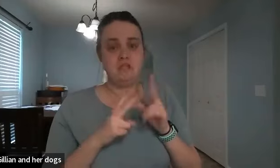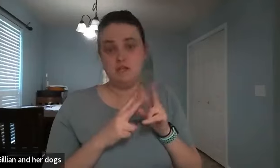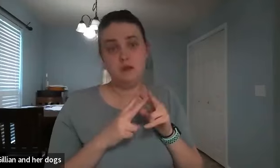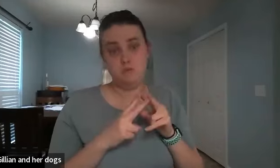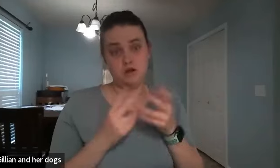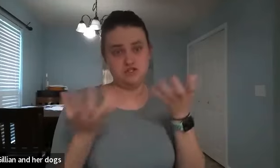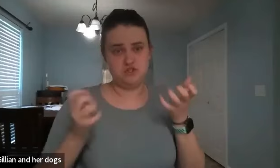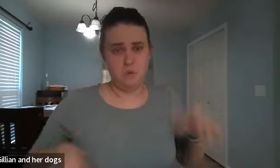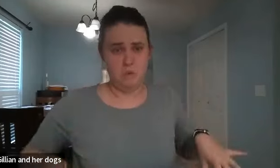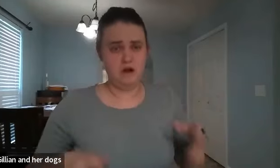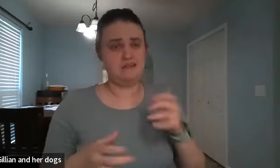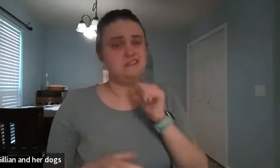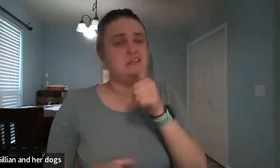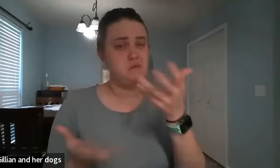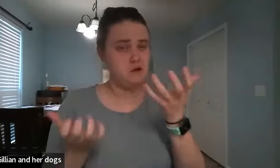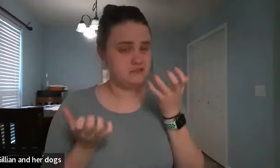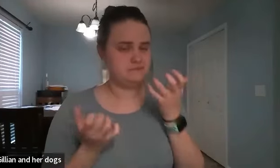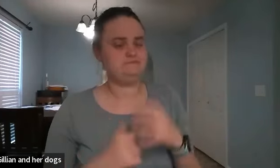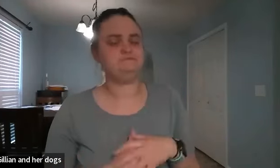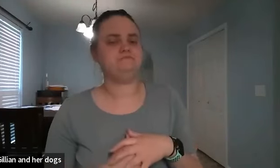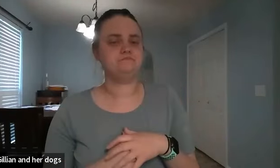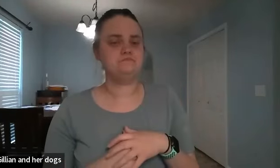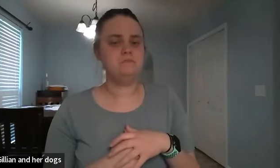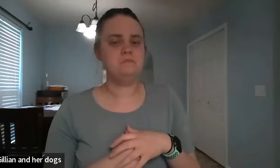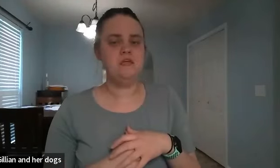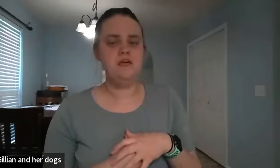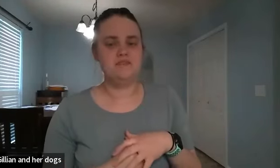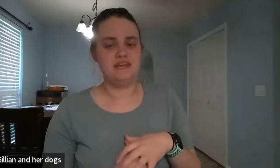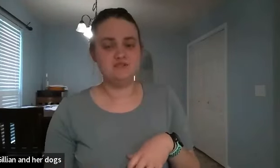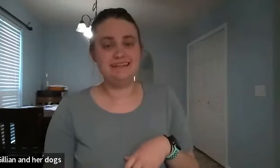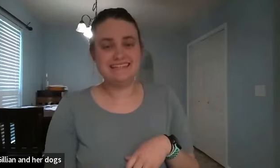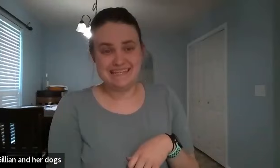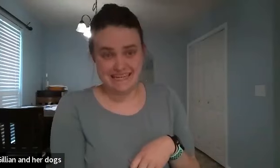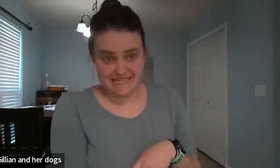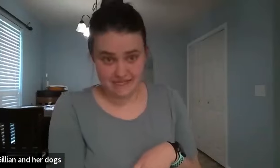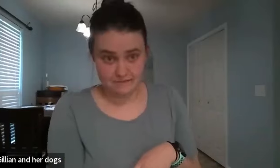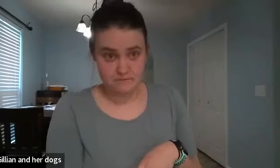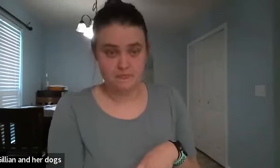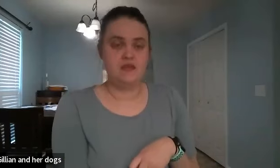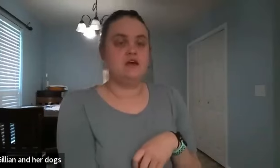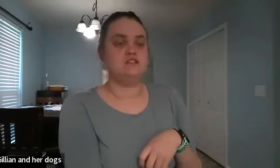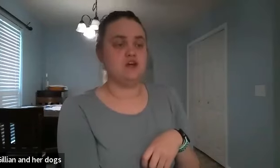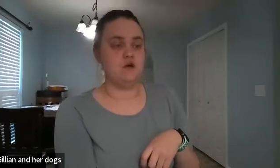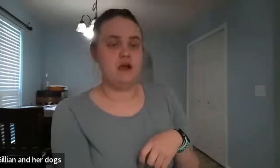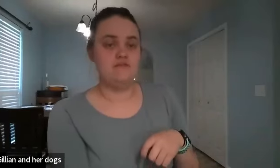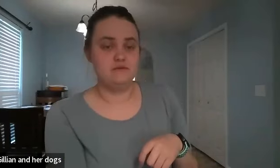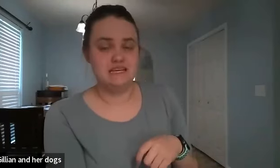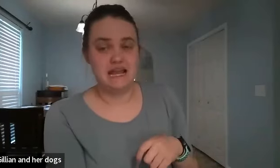Either way works. Don't want, not want. The next one is need. So if I was saying I